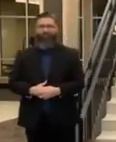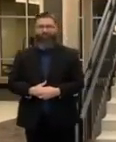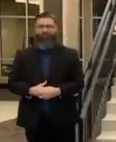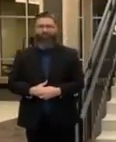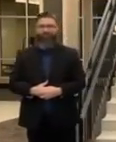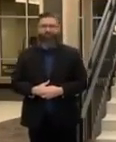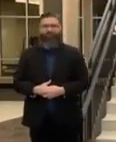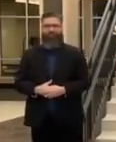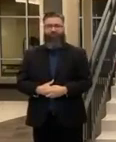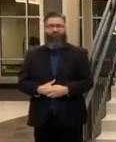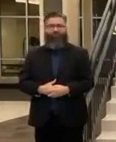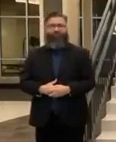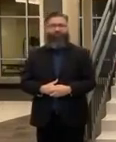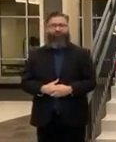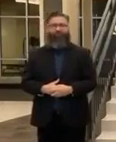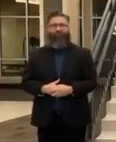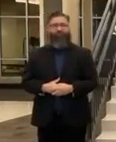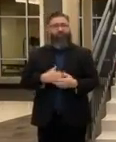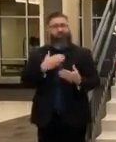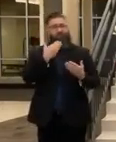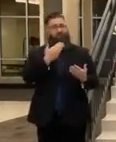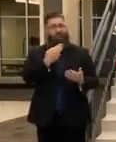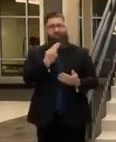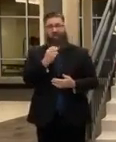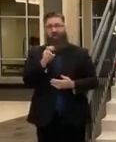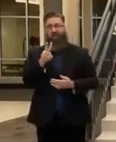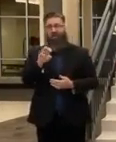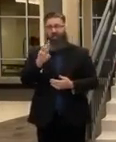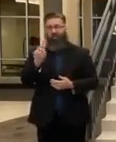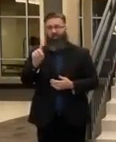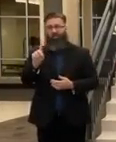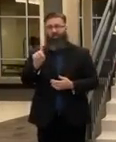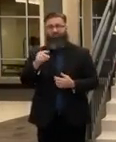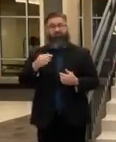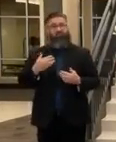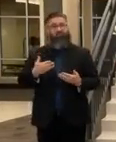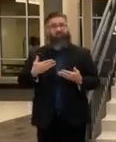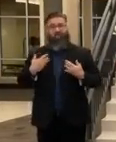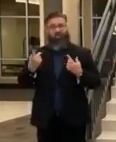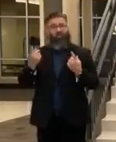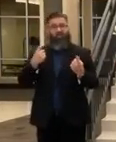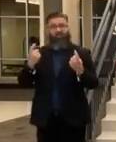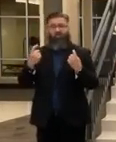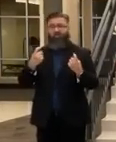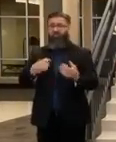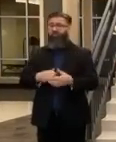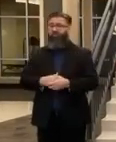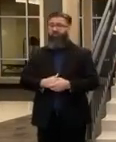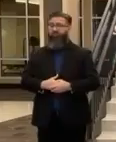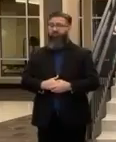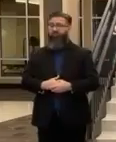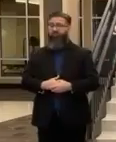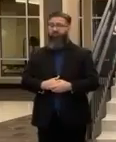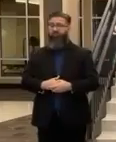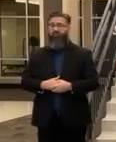Thank you, Howard, and I would be glad to answer any questions.